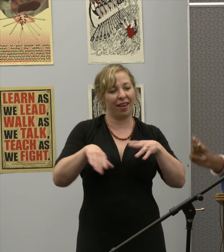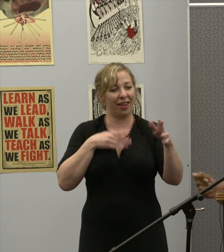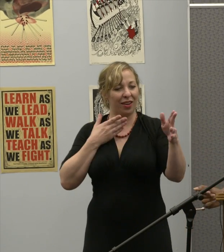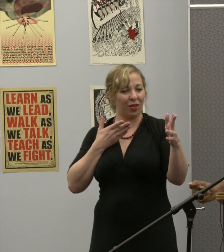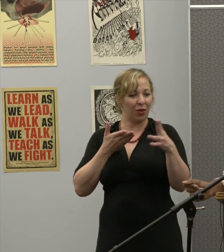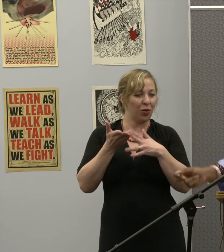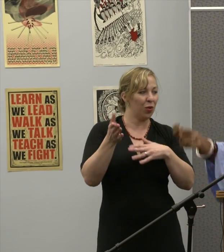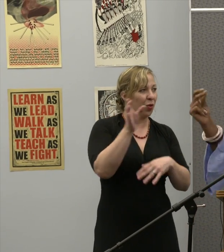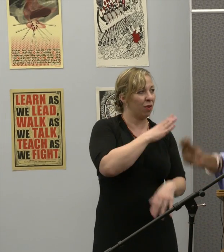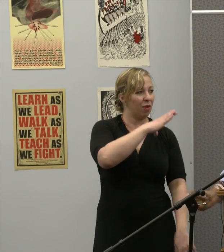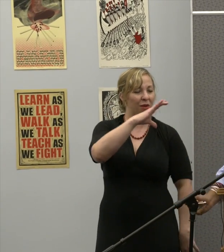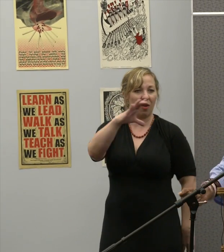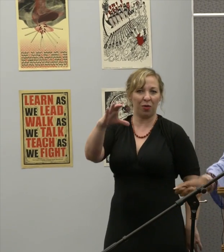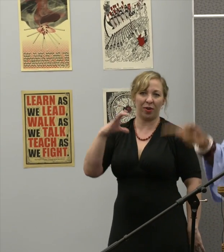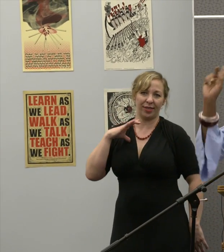Wade in the